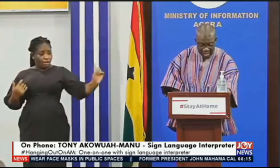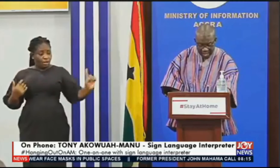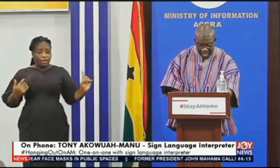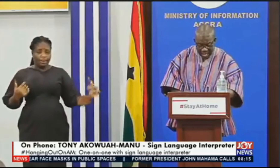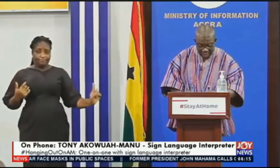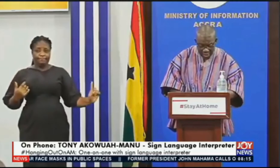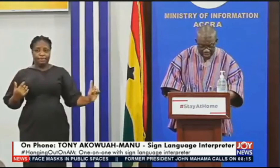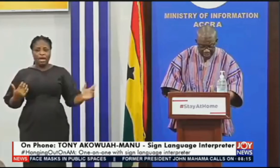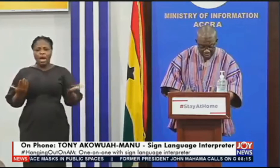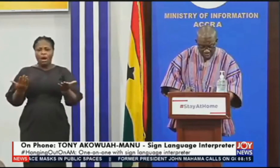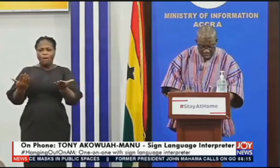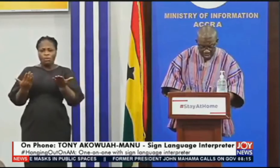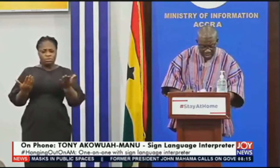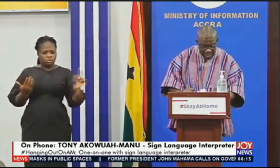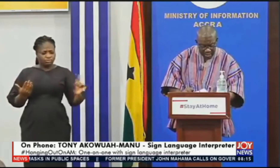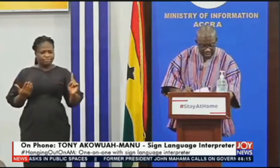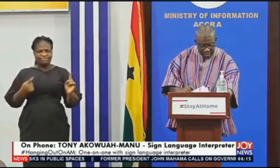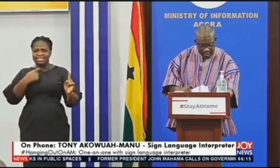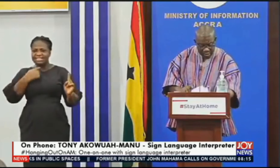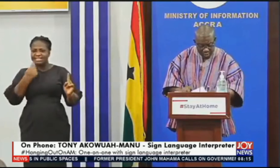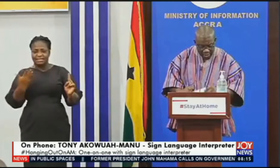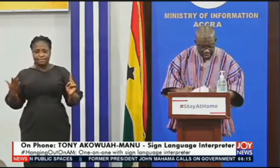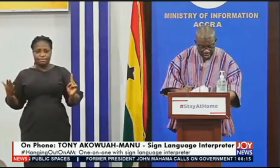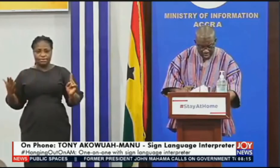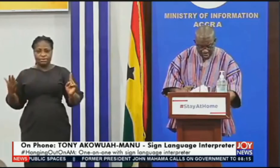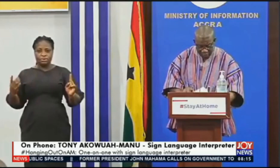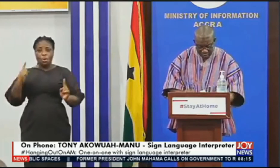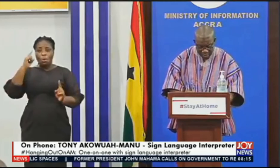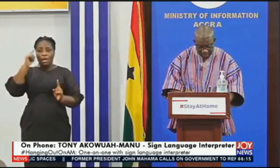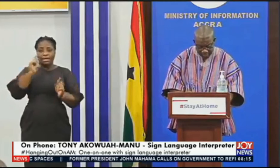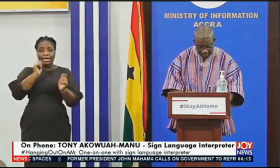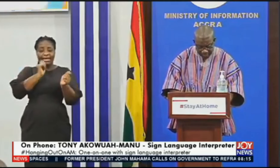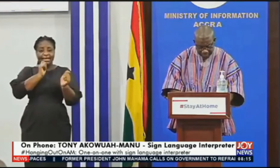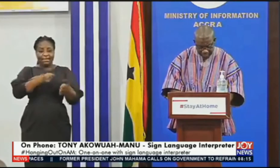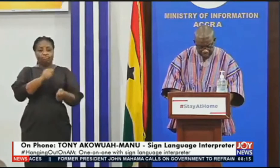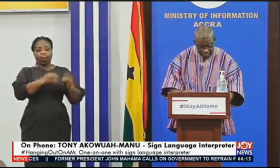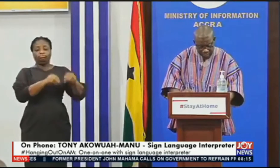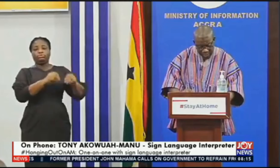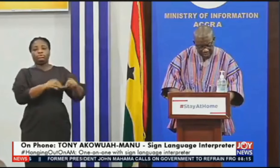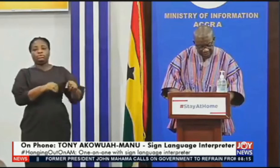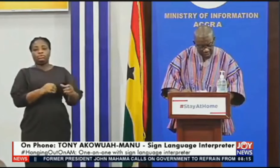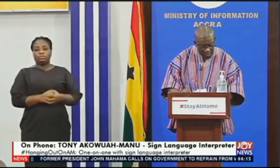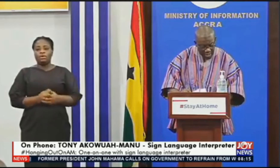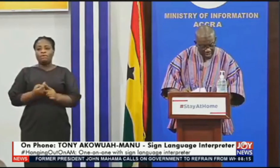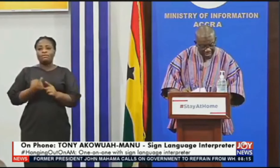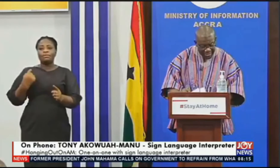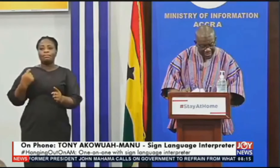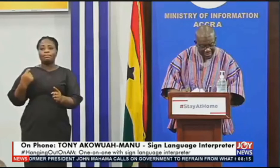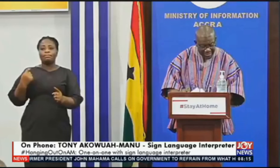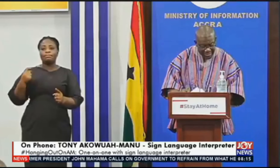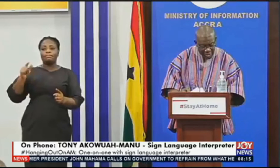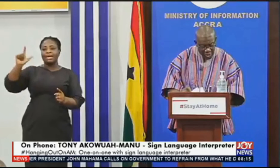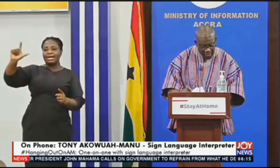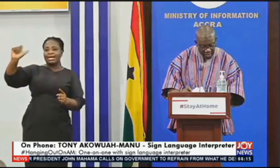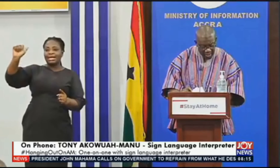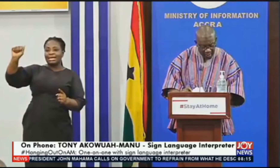She's had a very great impact on me in my quest to learn the sign language and to have a positive impact on the deaf community as